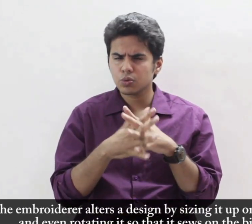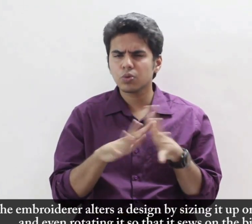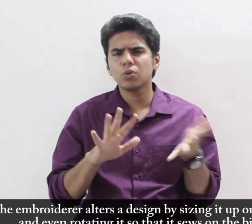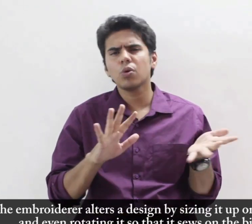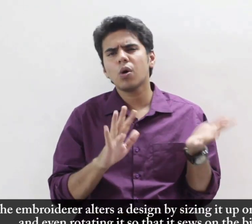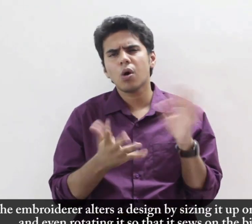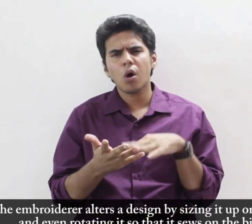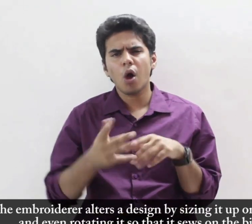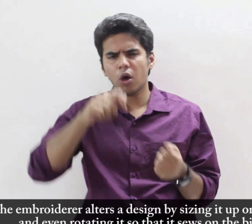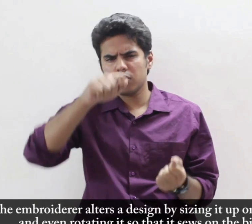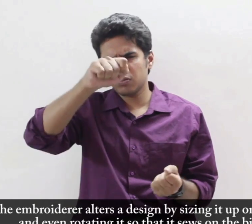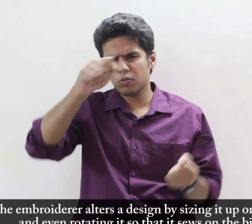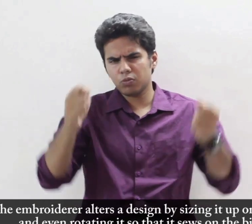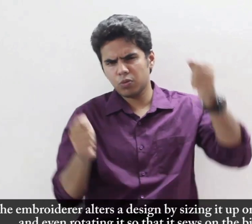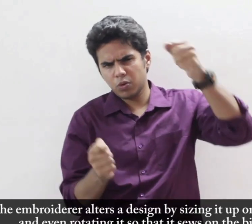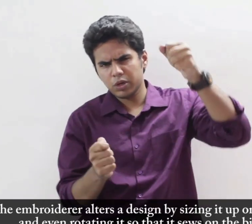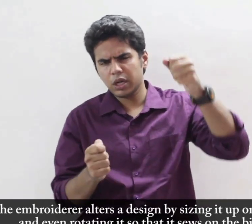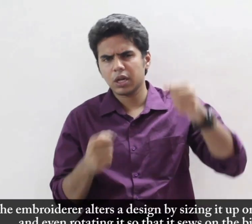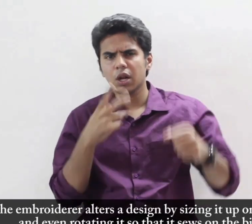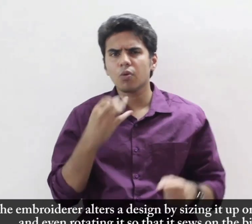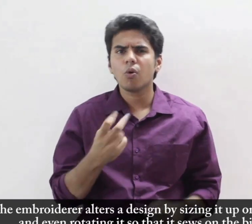that it sews on the bias,